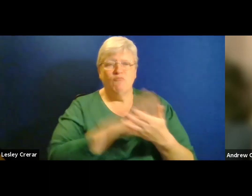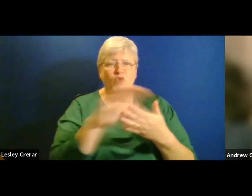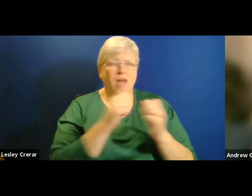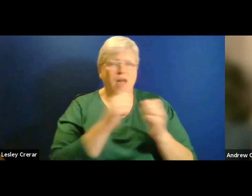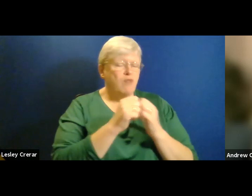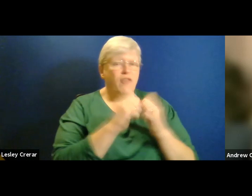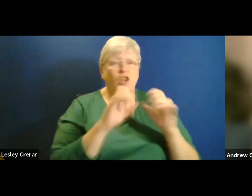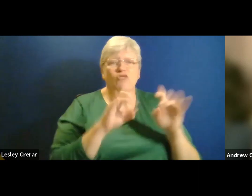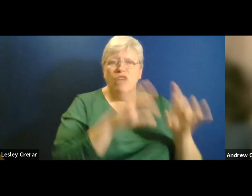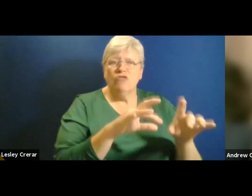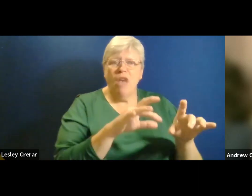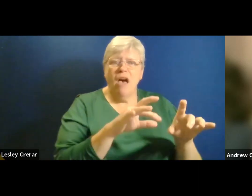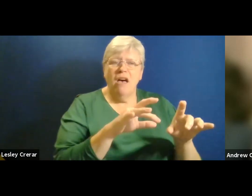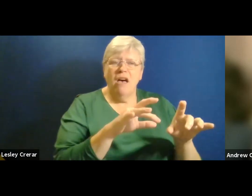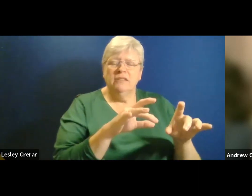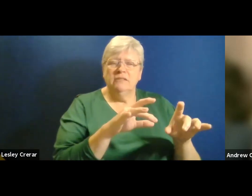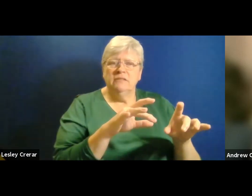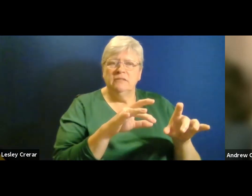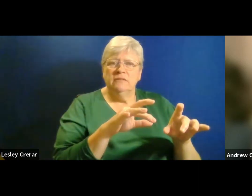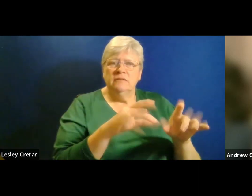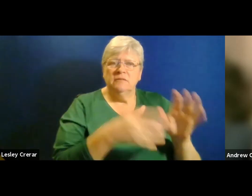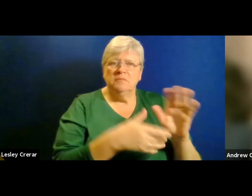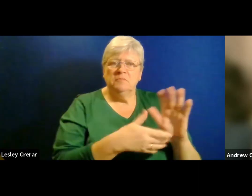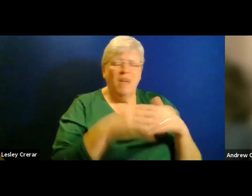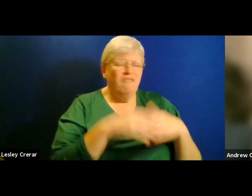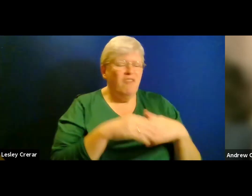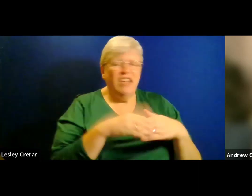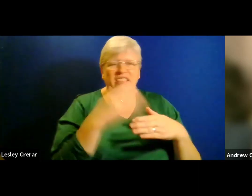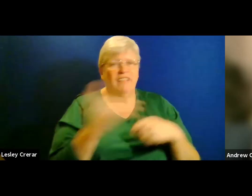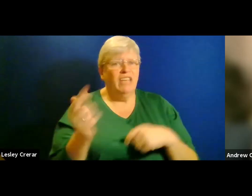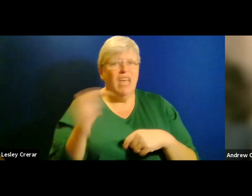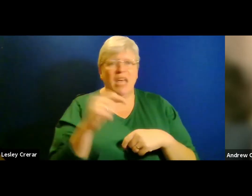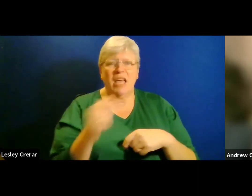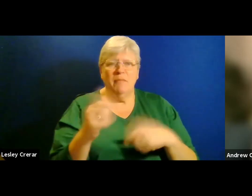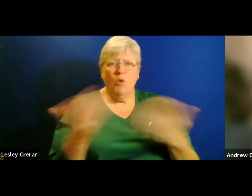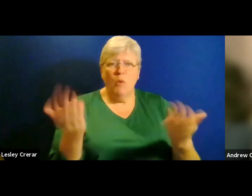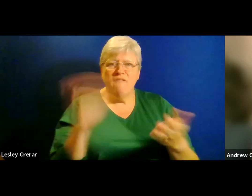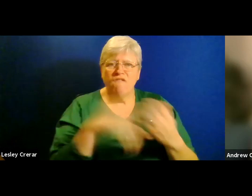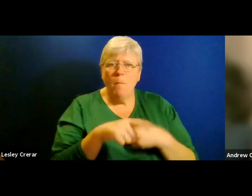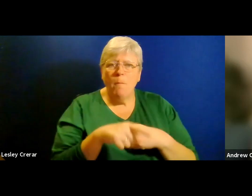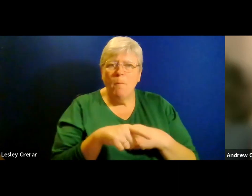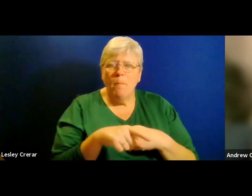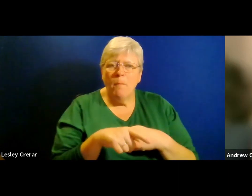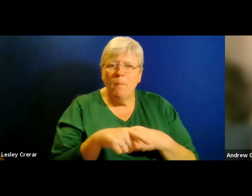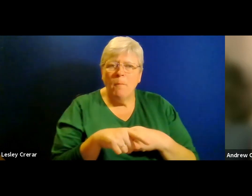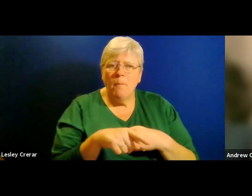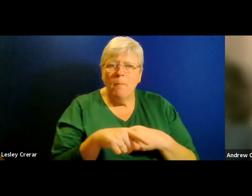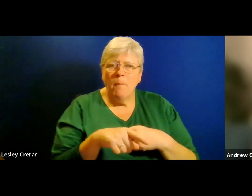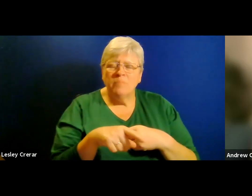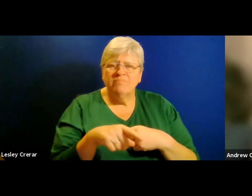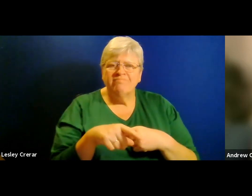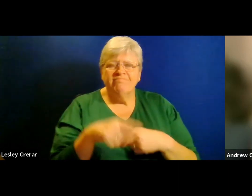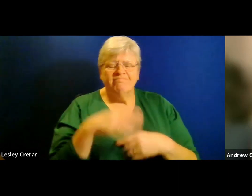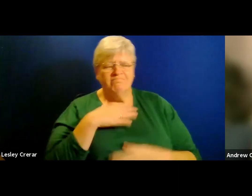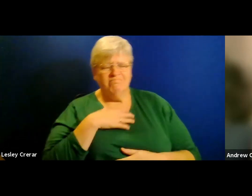Australia. It was well past the point where friends would come and see him. So where had they come from? The unfamiliar presence